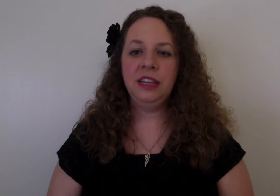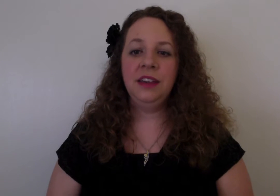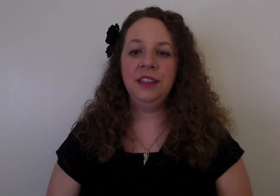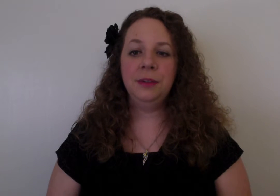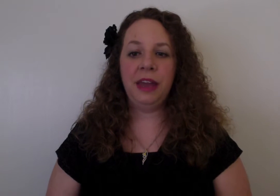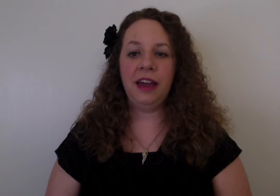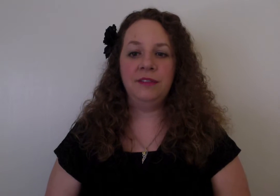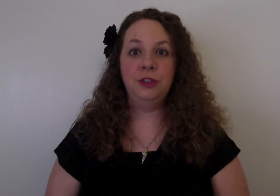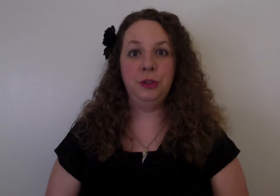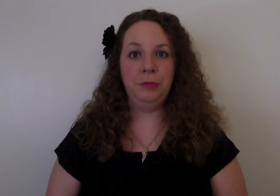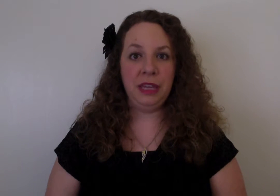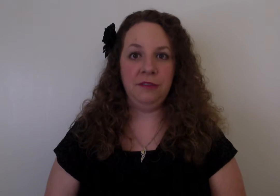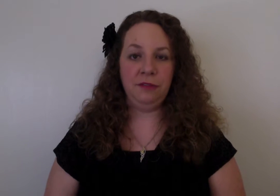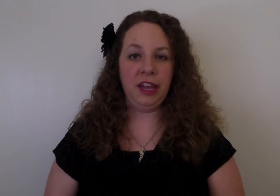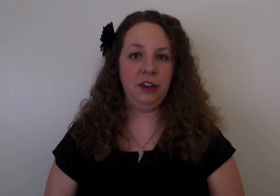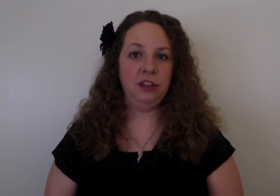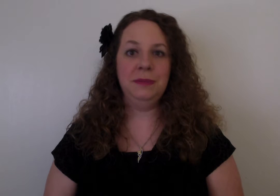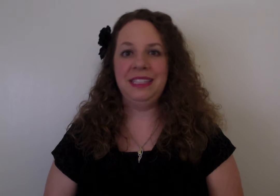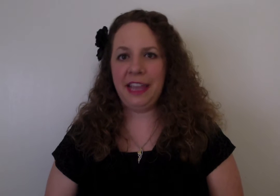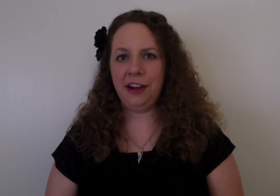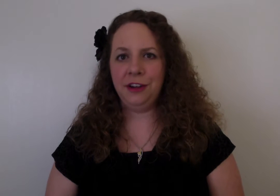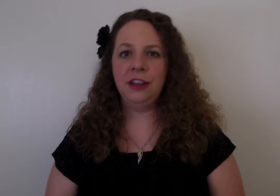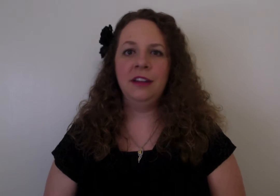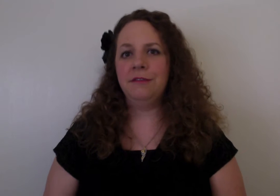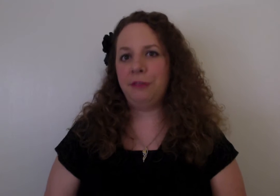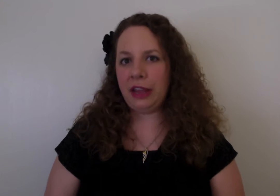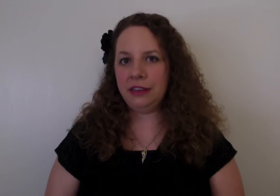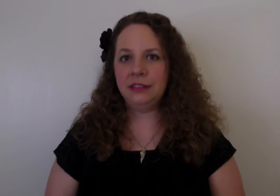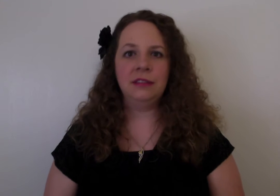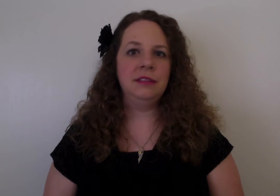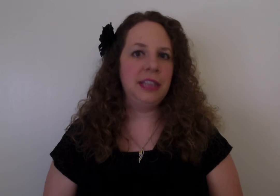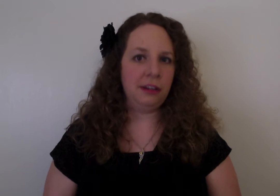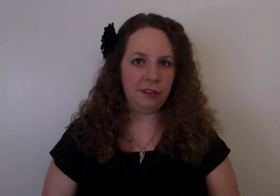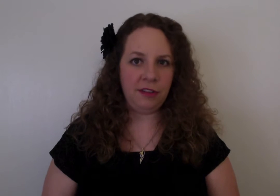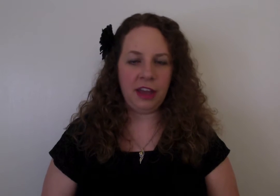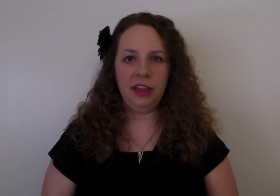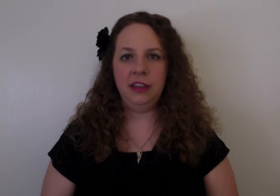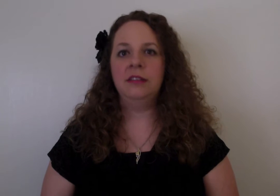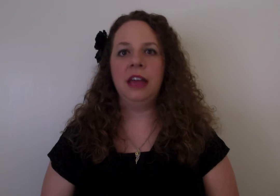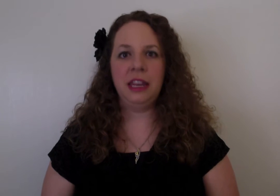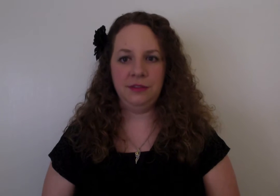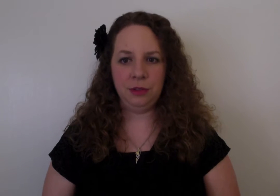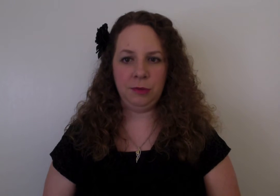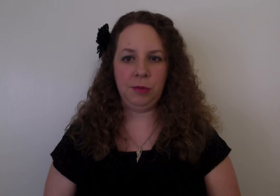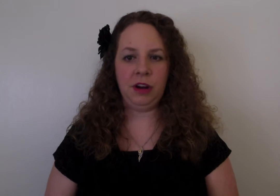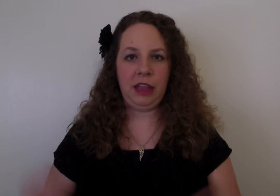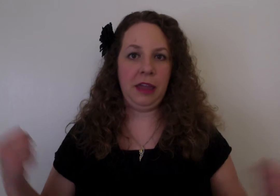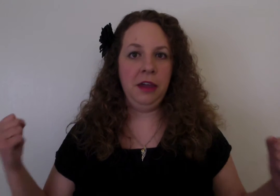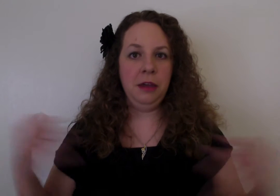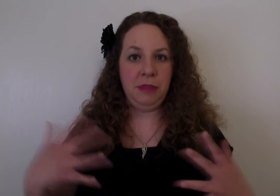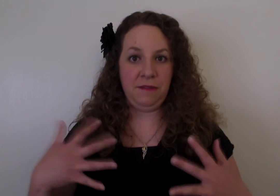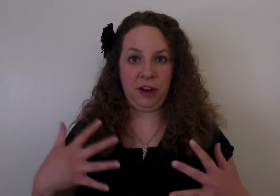Then we have to be afraid or to be scared. Frightened. Terrified. Any of those will work. Okay. Be afraid.